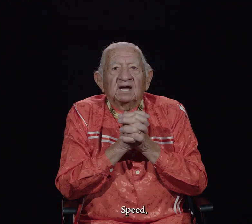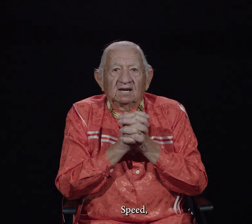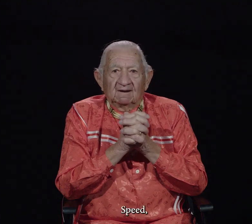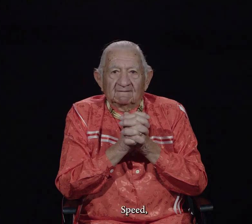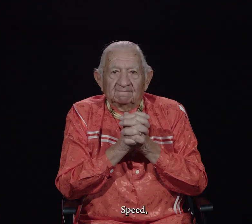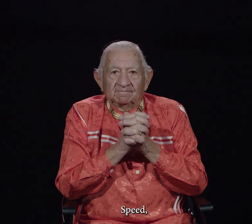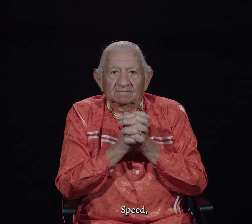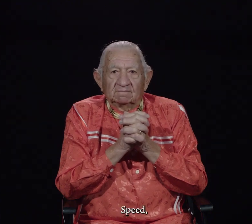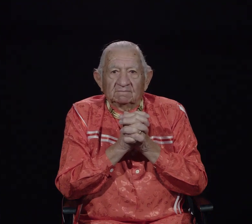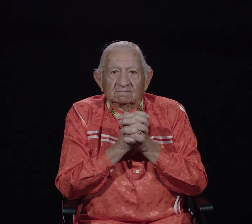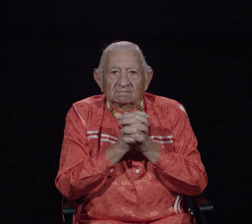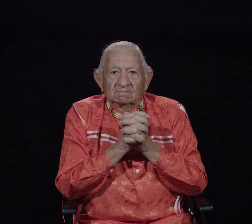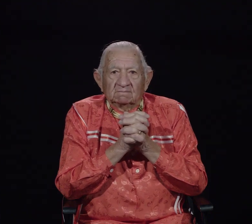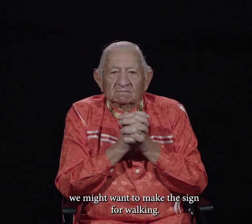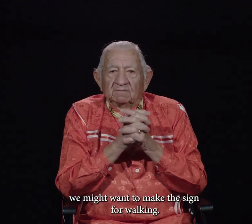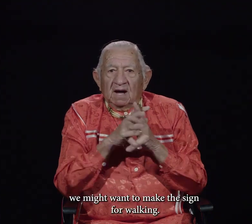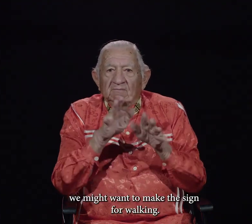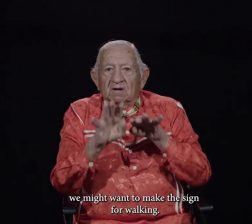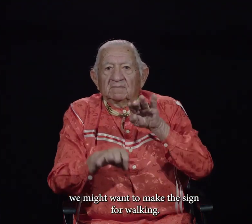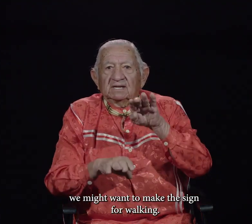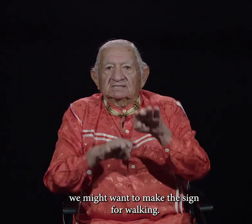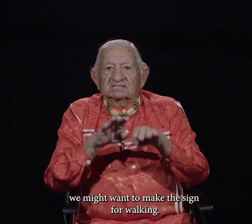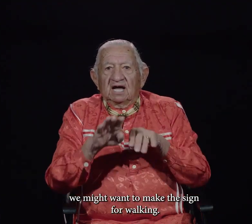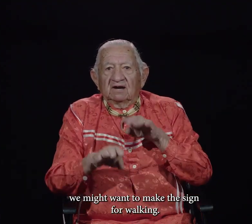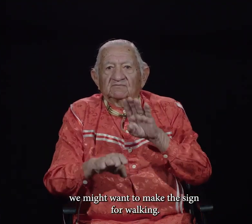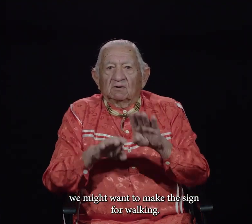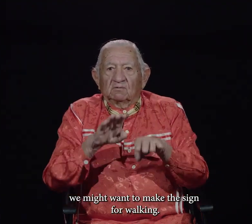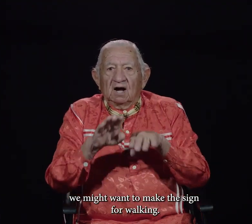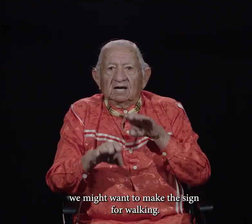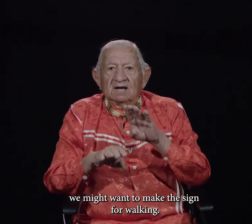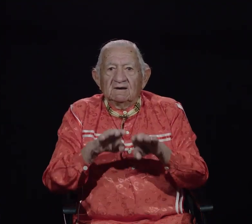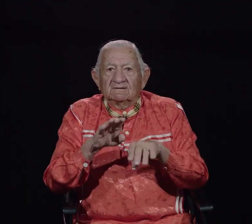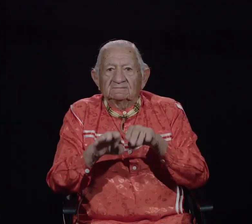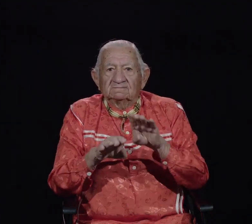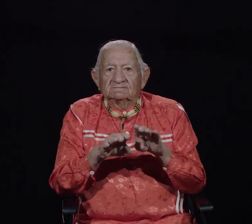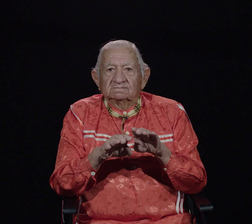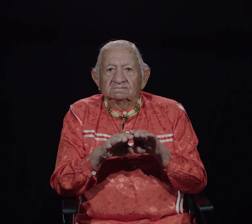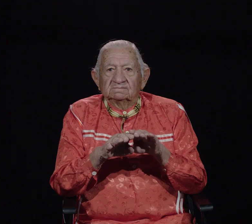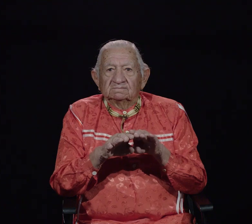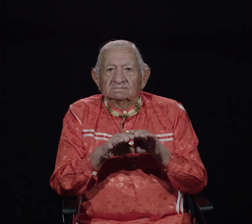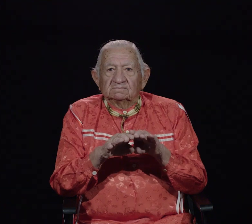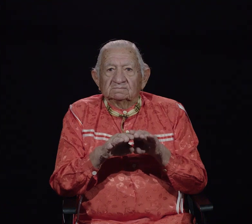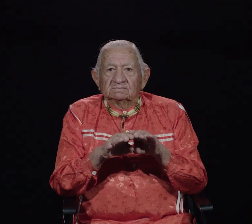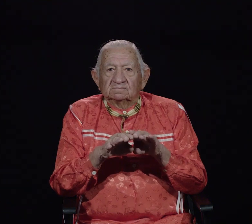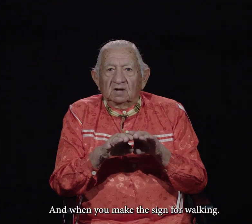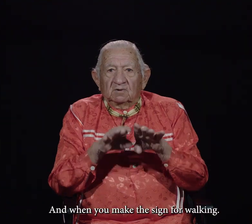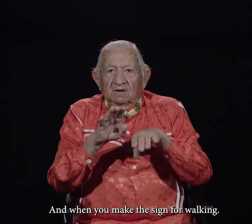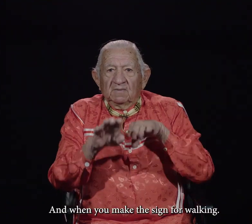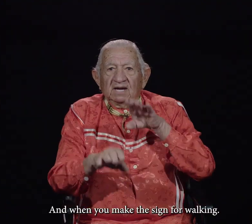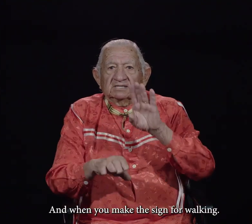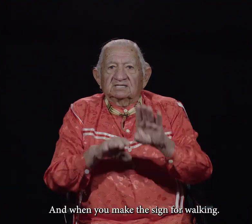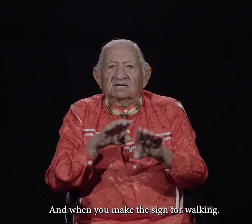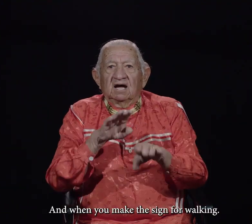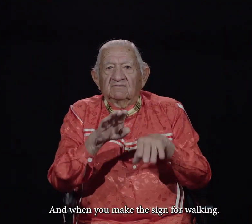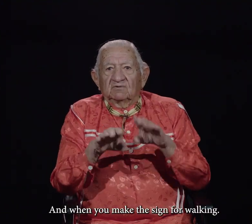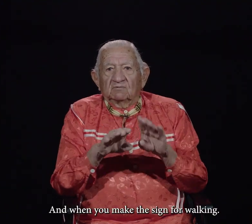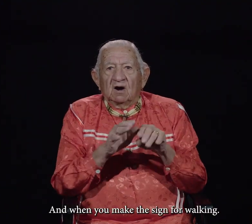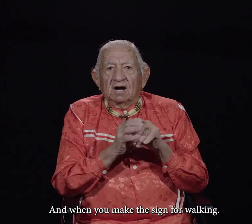speed. We might want to make the sign for walking. And when you make the sign for